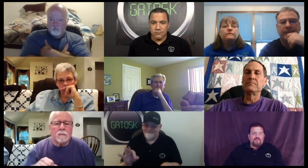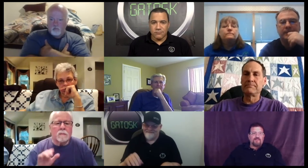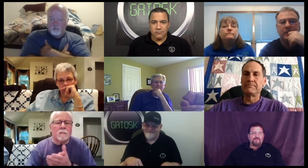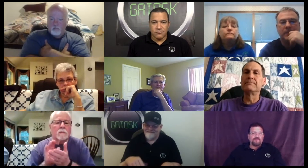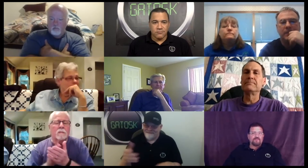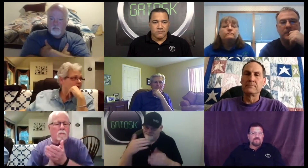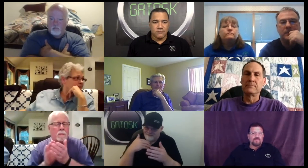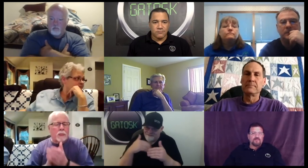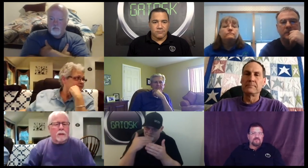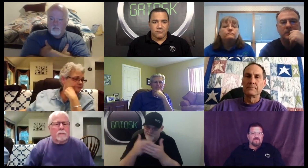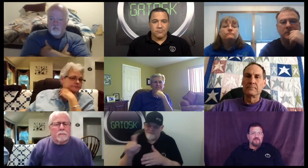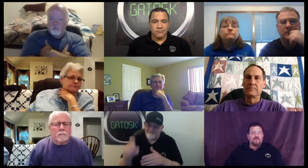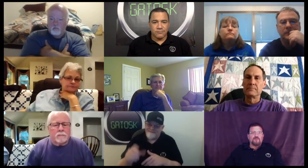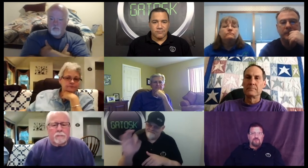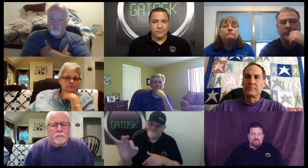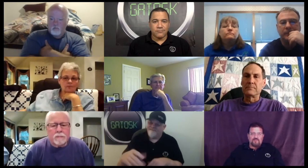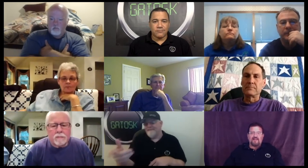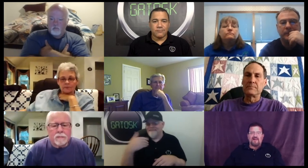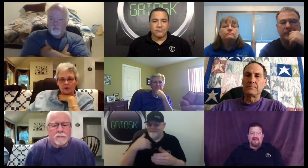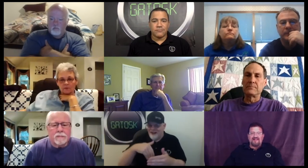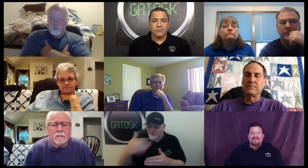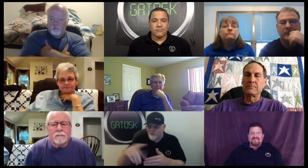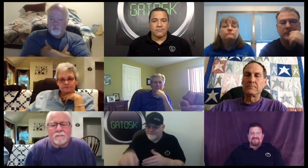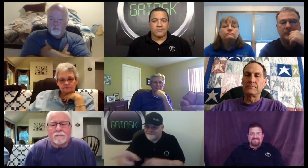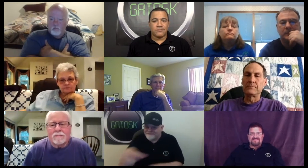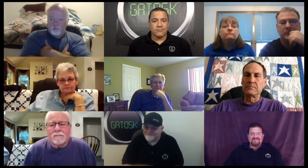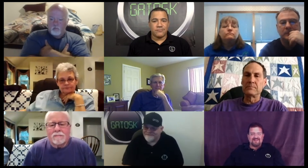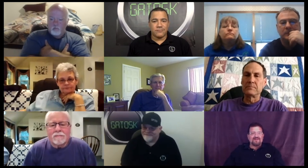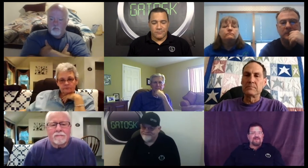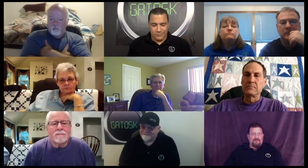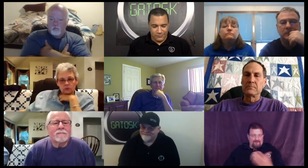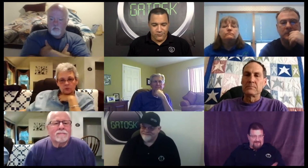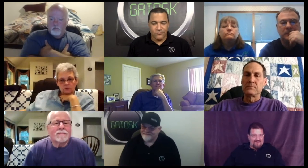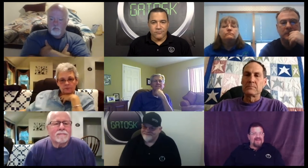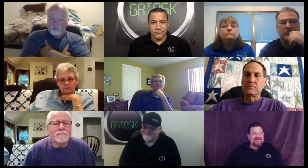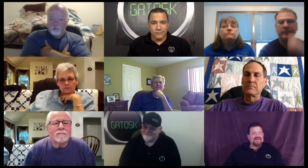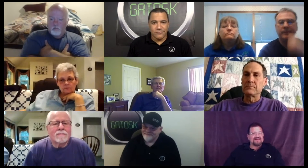great. That really was a great question. Do you have another question?